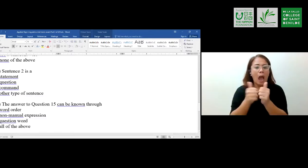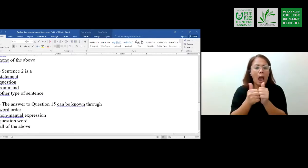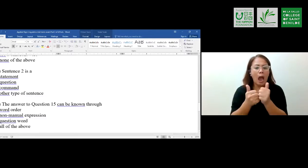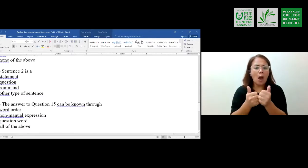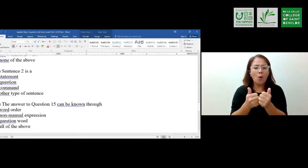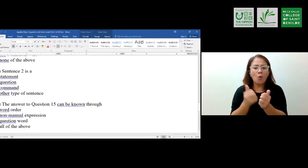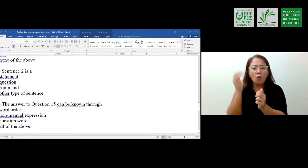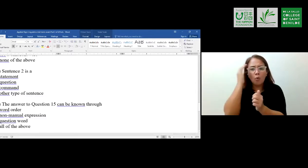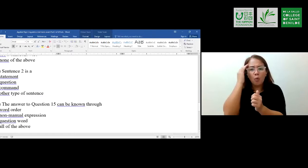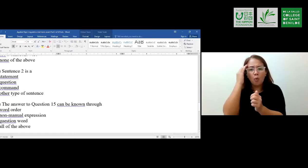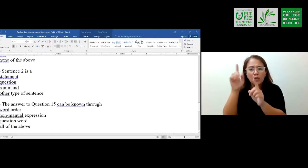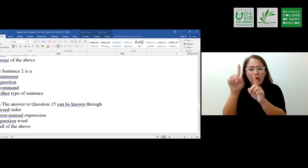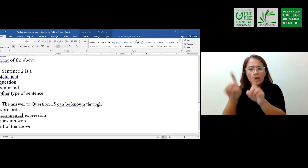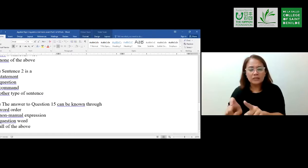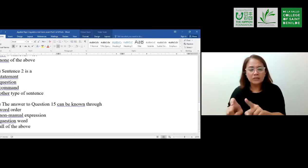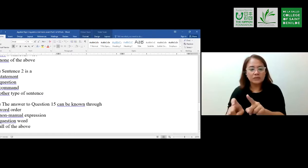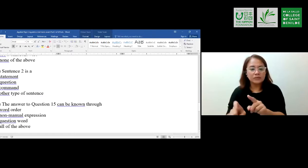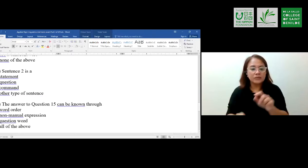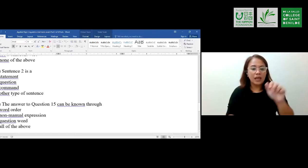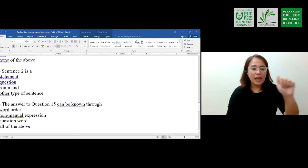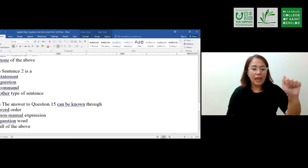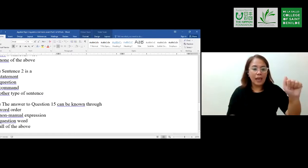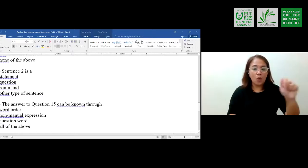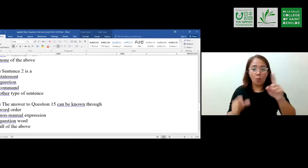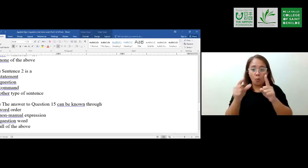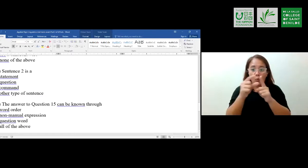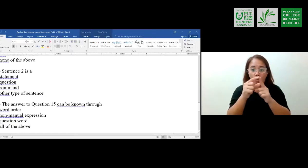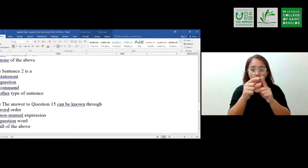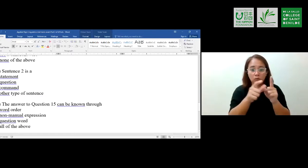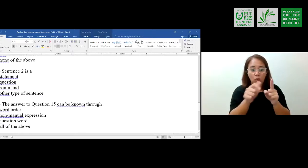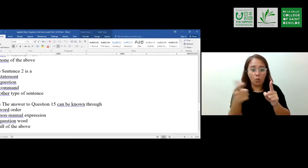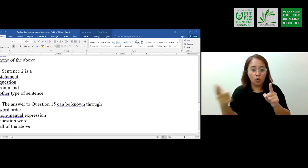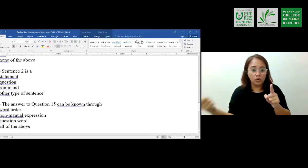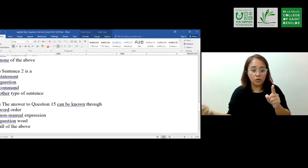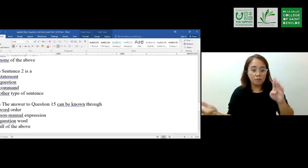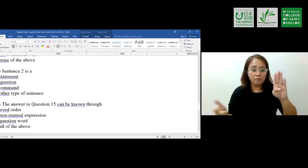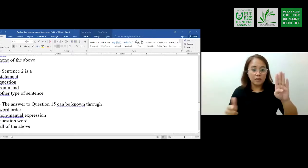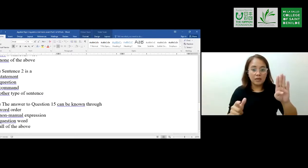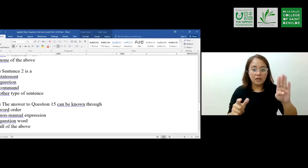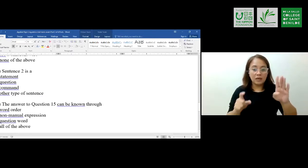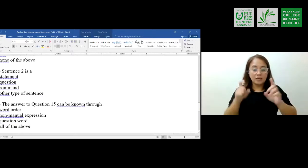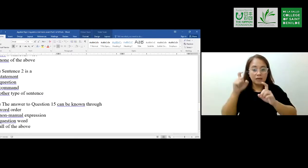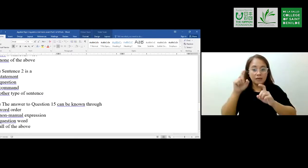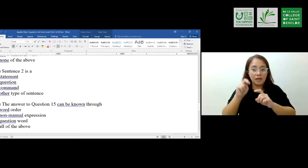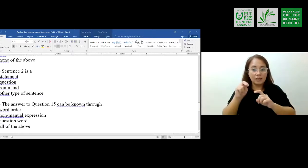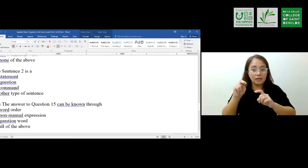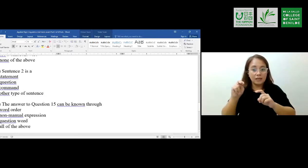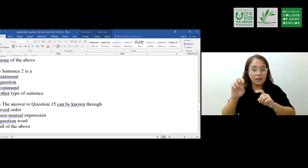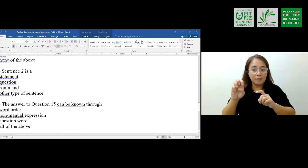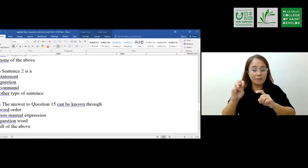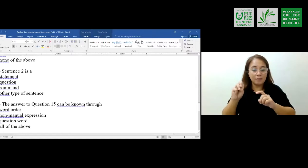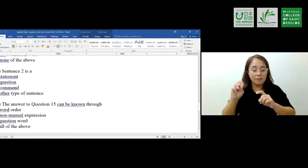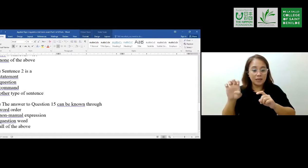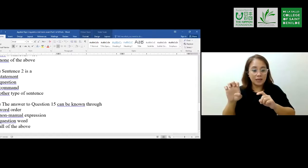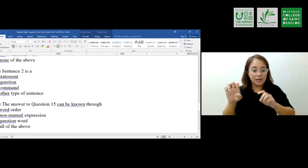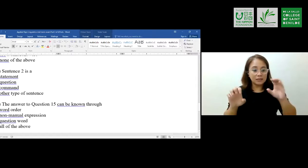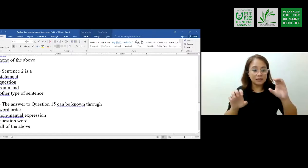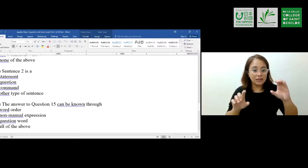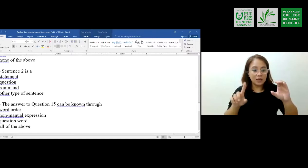Through A, word order, B, non-manual expression, C, question word, D, all